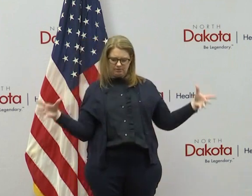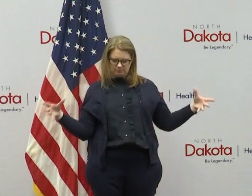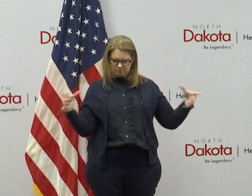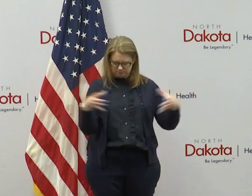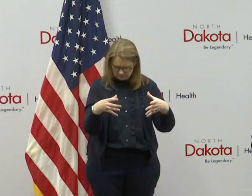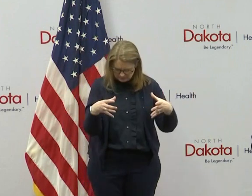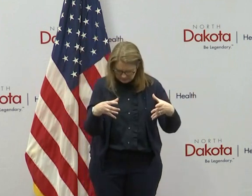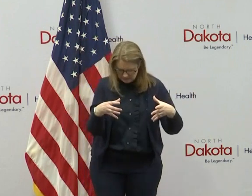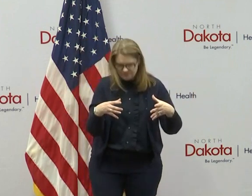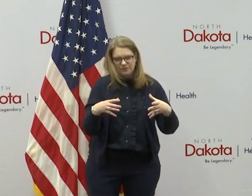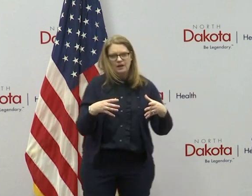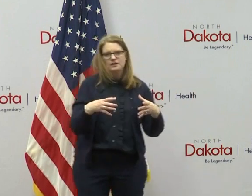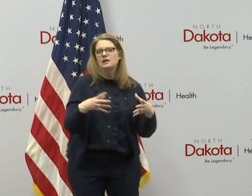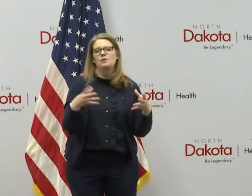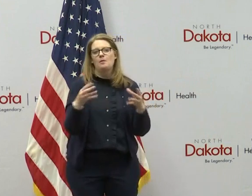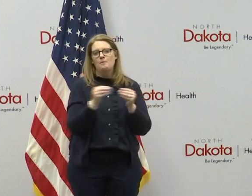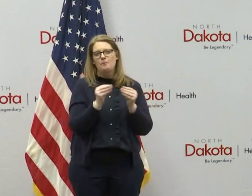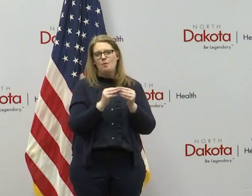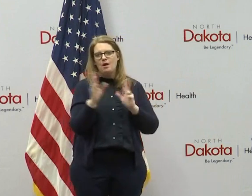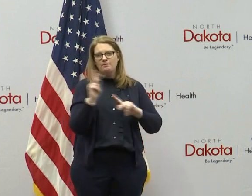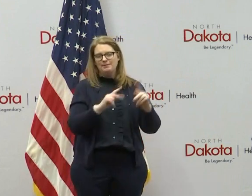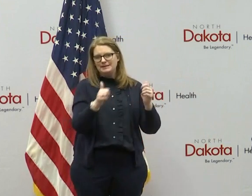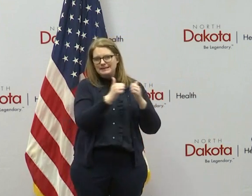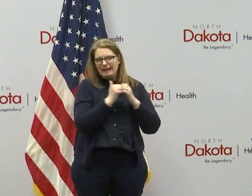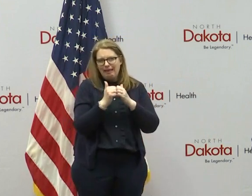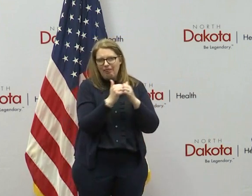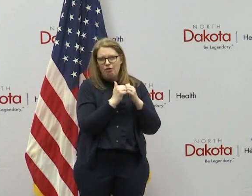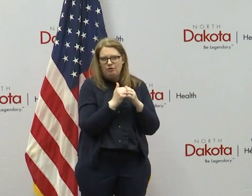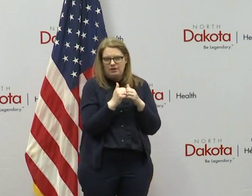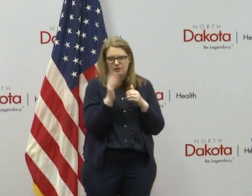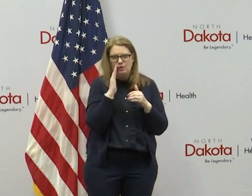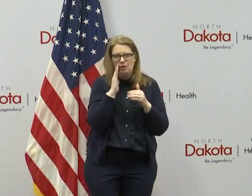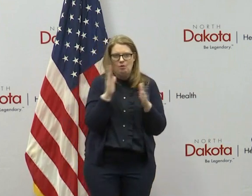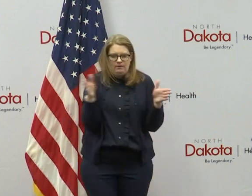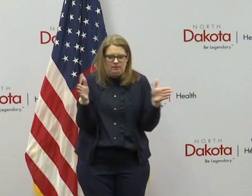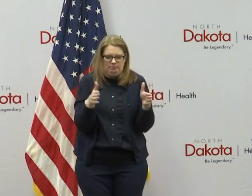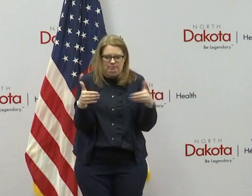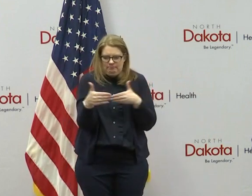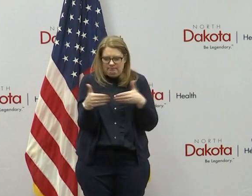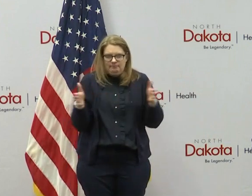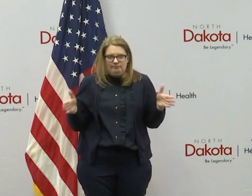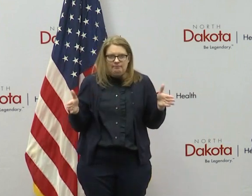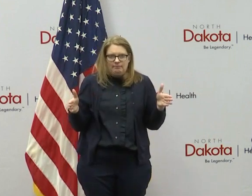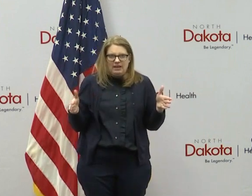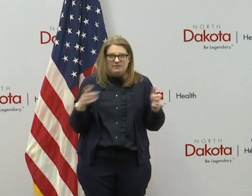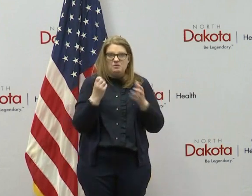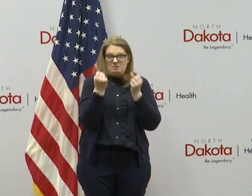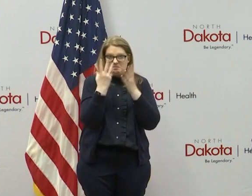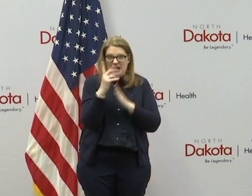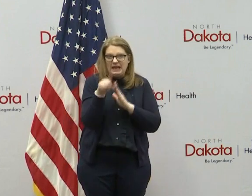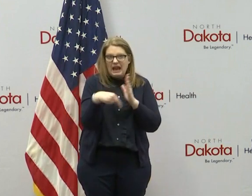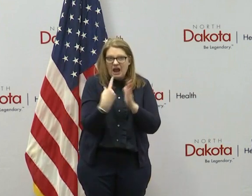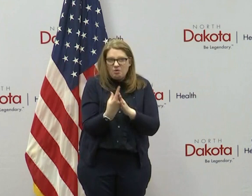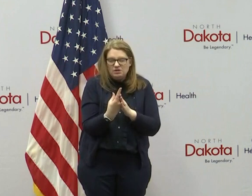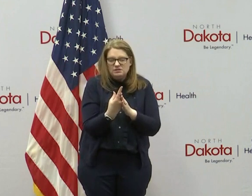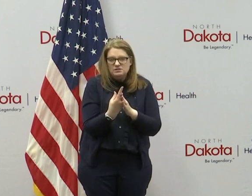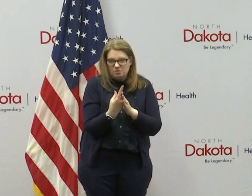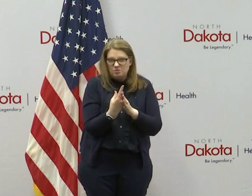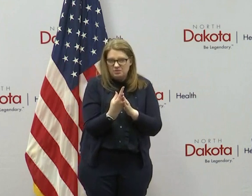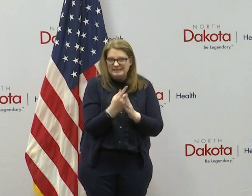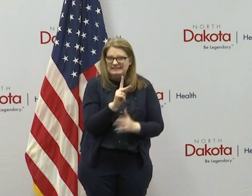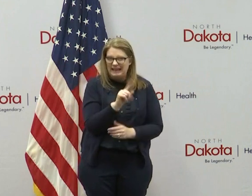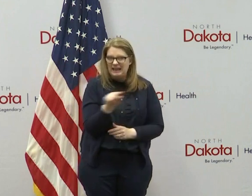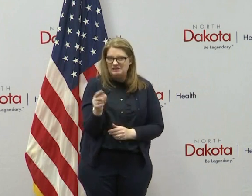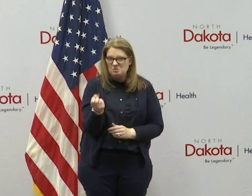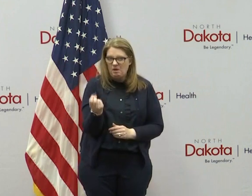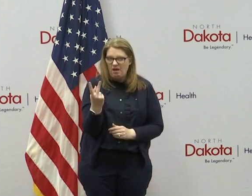puts more people together in closer spaces for more hours of a day than our K-12 school system. And so that was